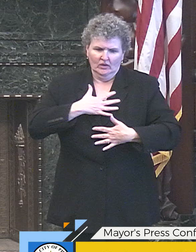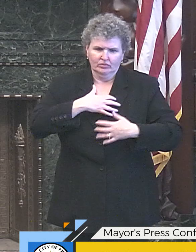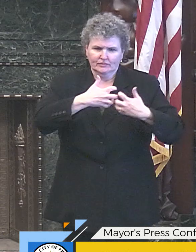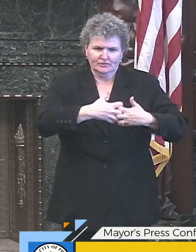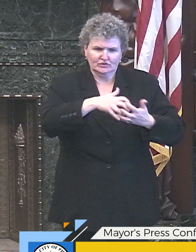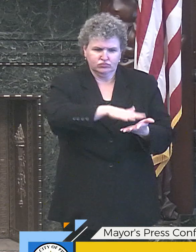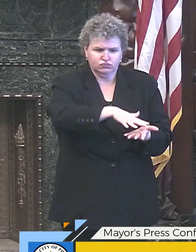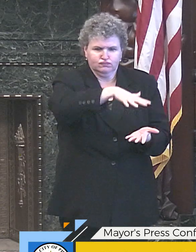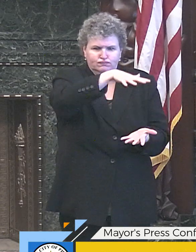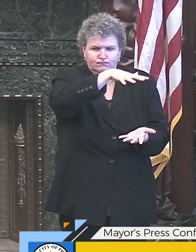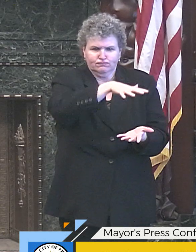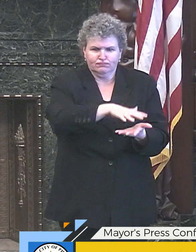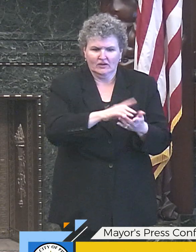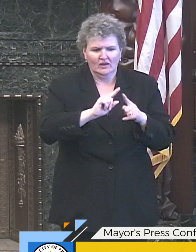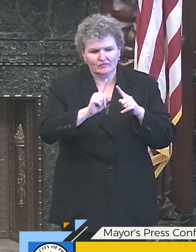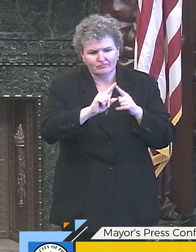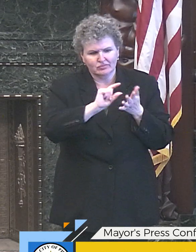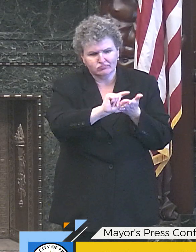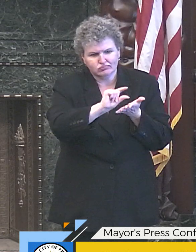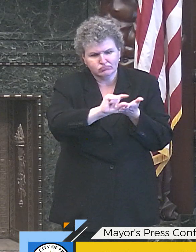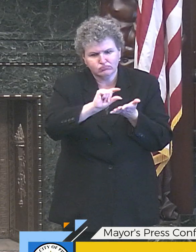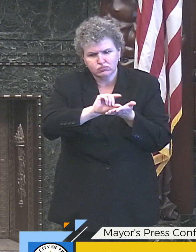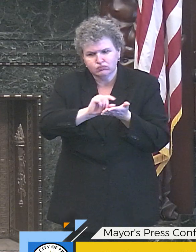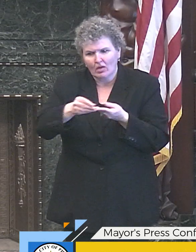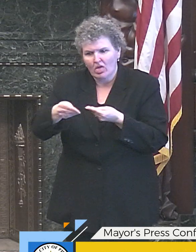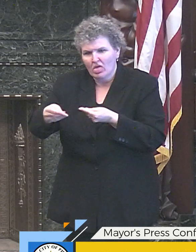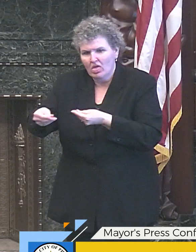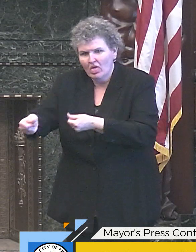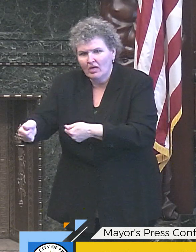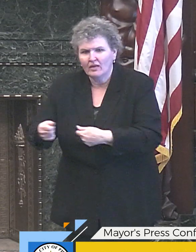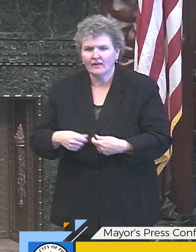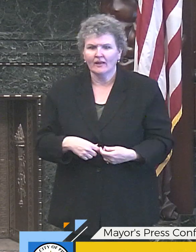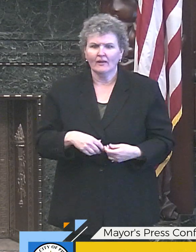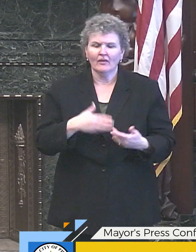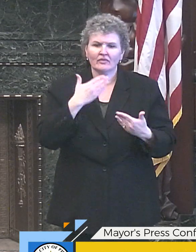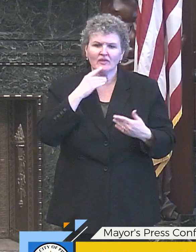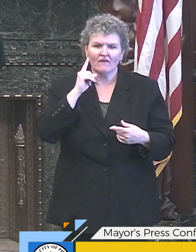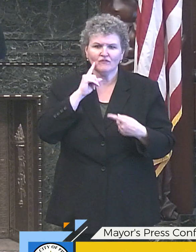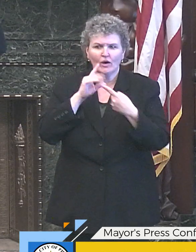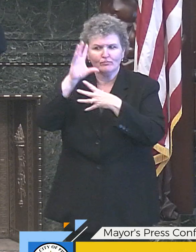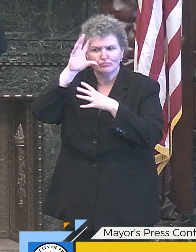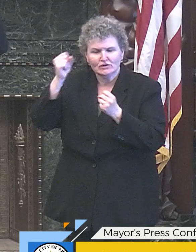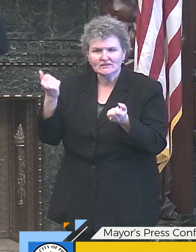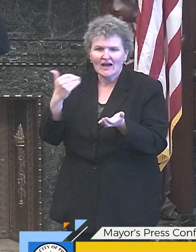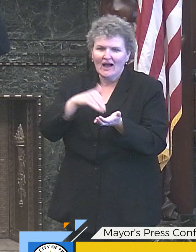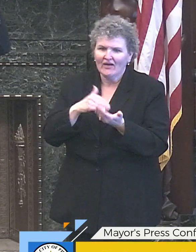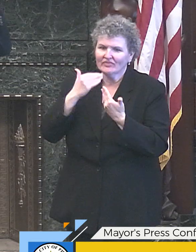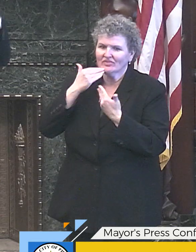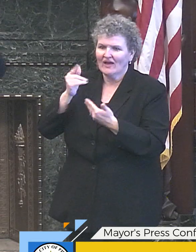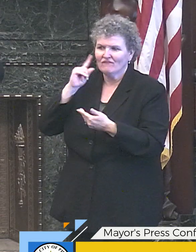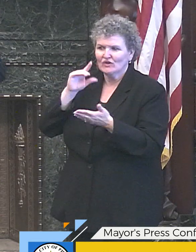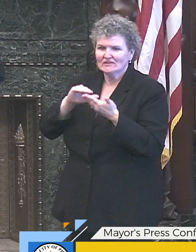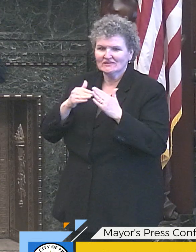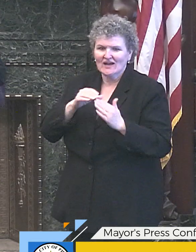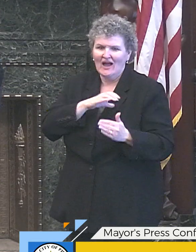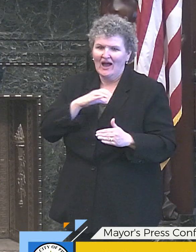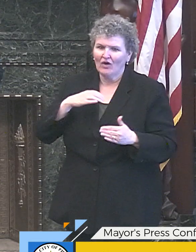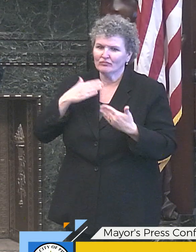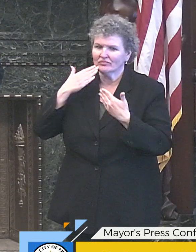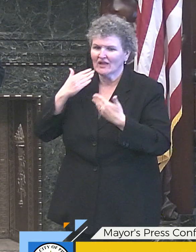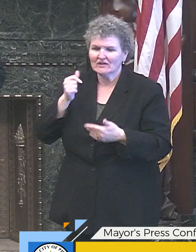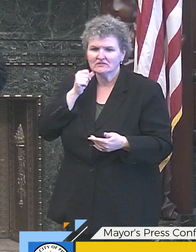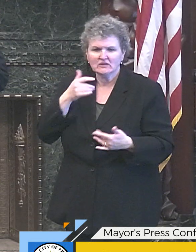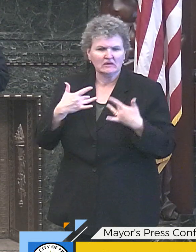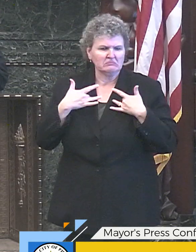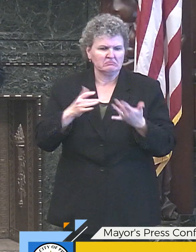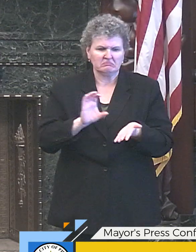so it's going to, and I actually want to thank the council president and city council. I mean, this is not a usual appropriations